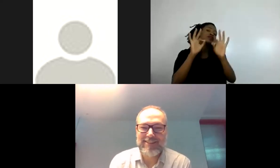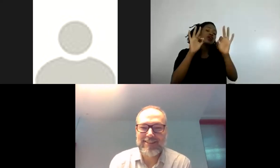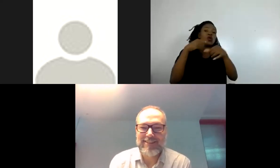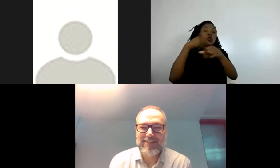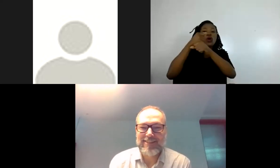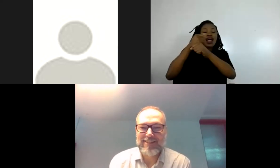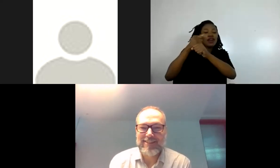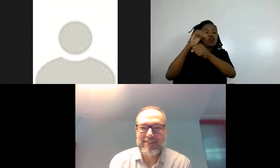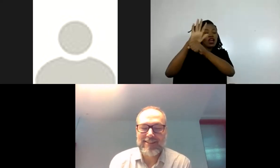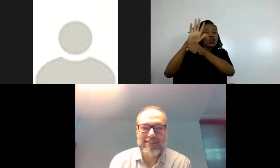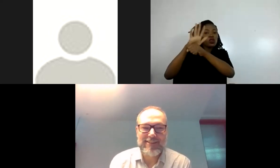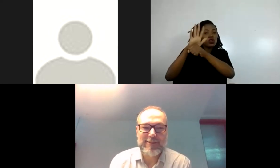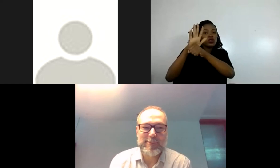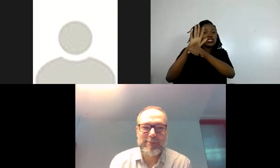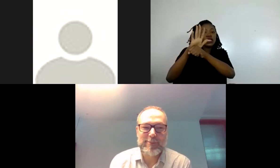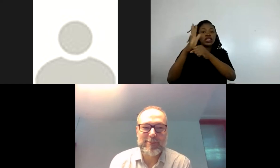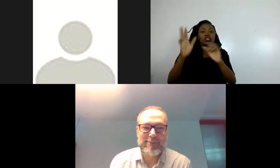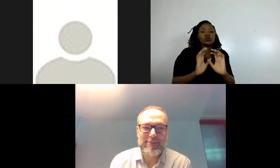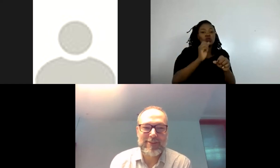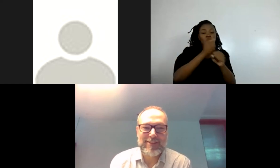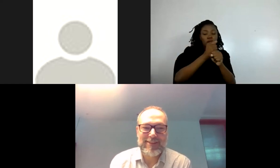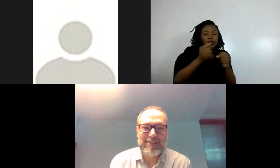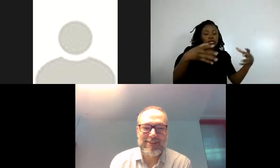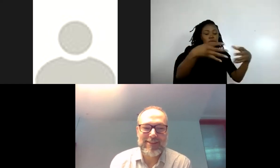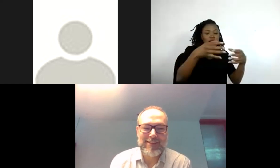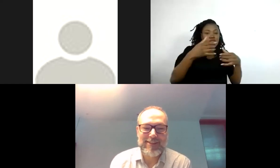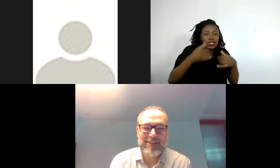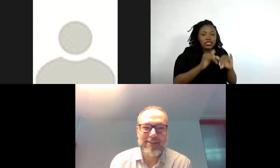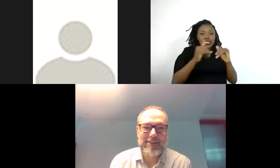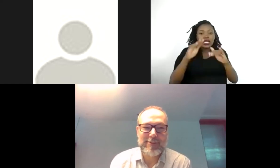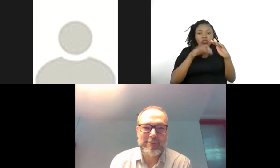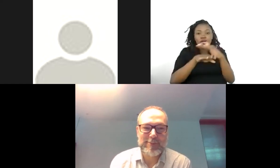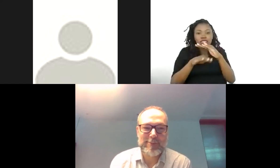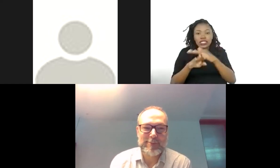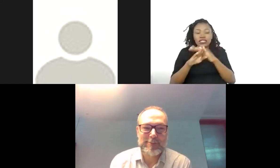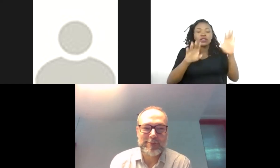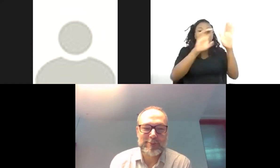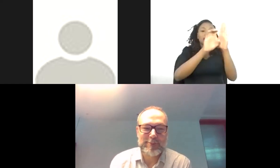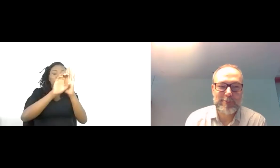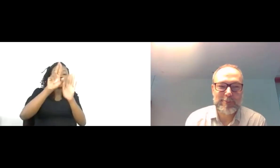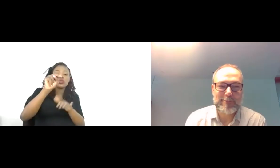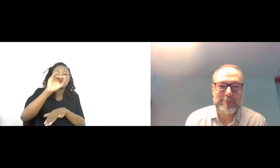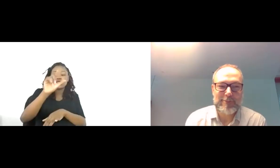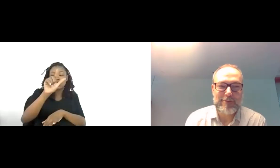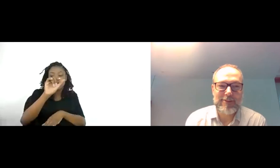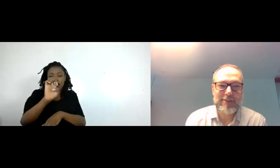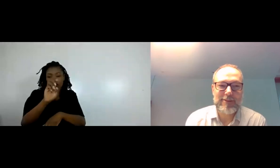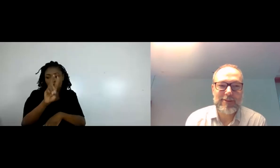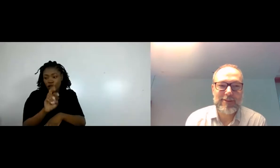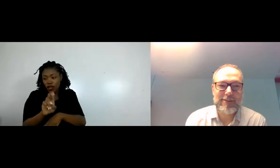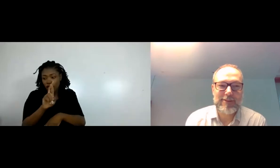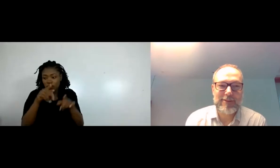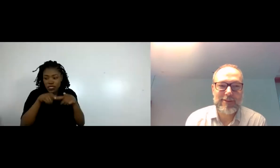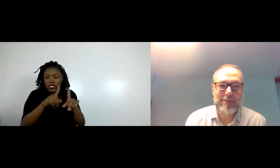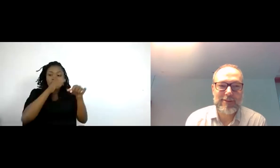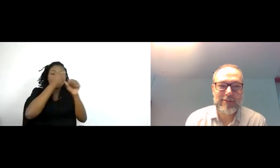that we strive to get access to, like Unilever and Heineken. And he's really doing a tremendous job